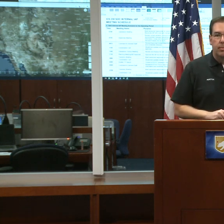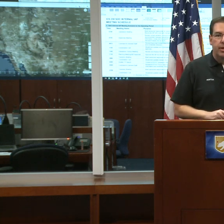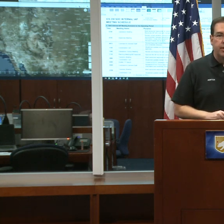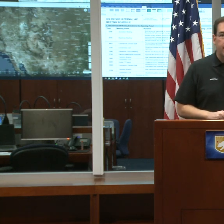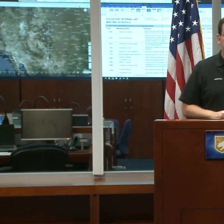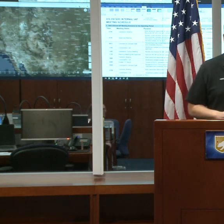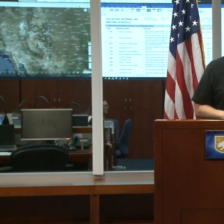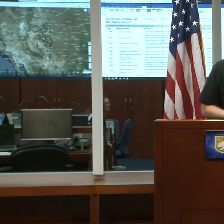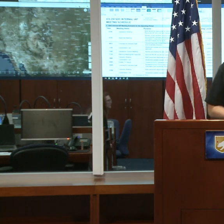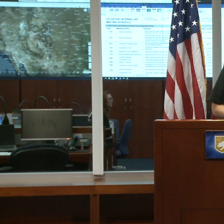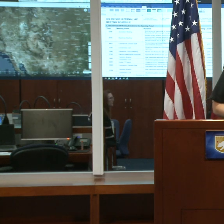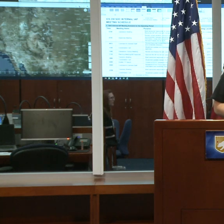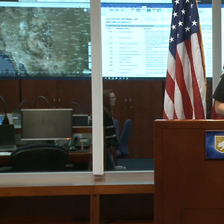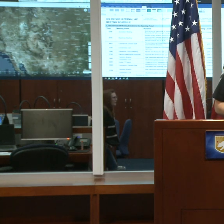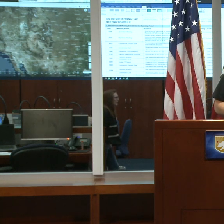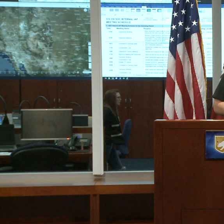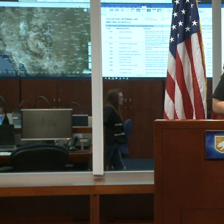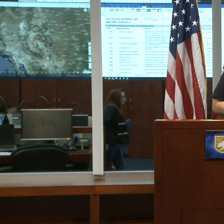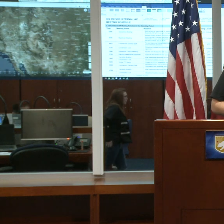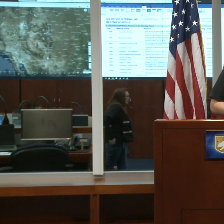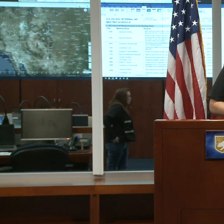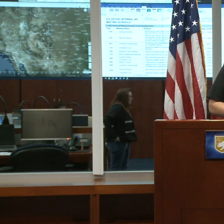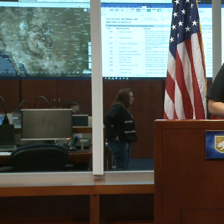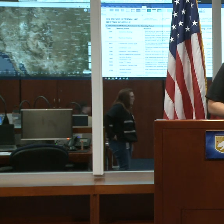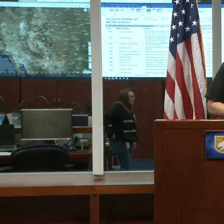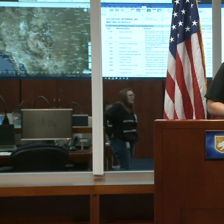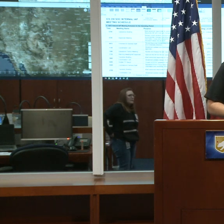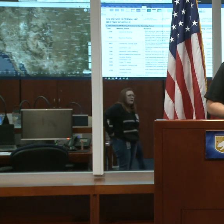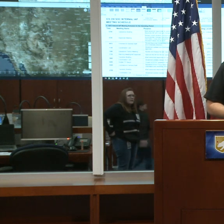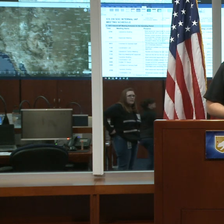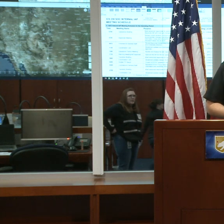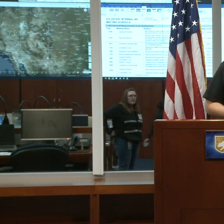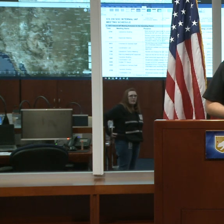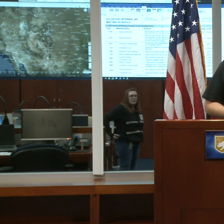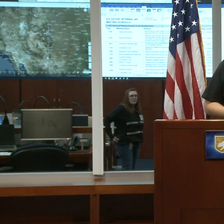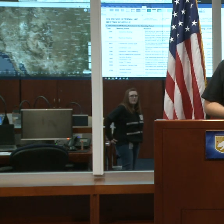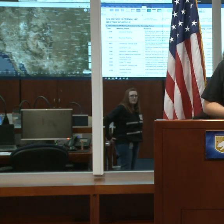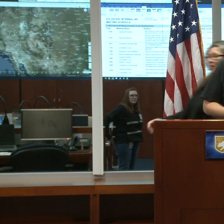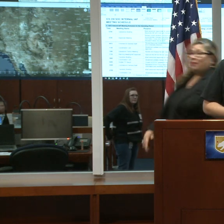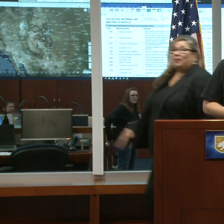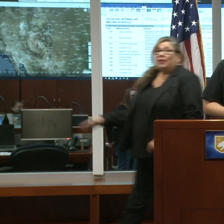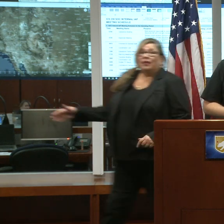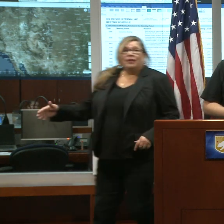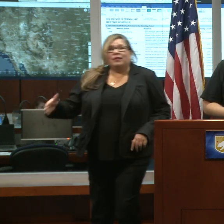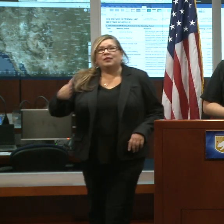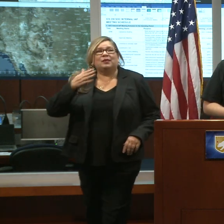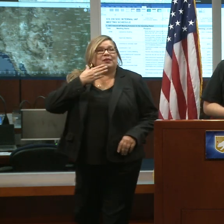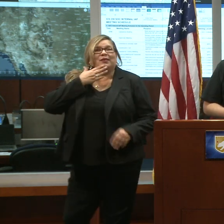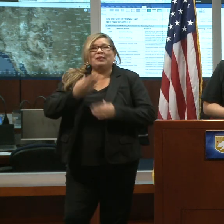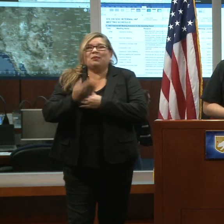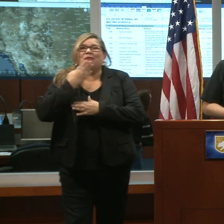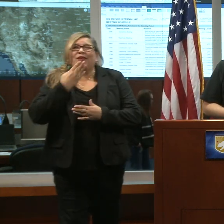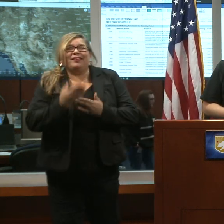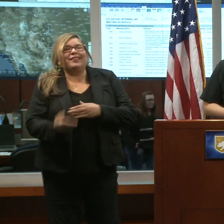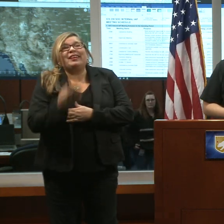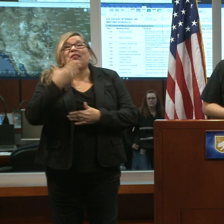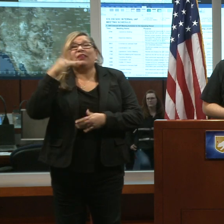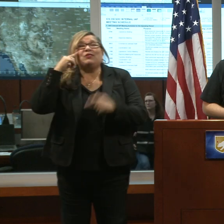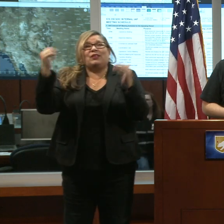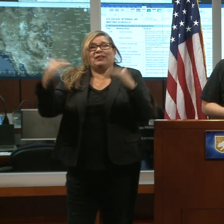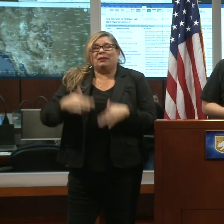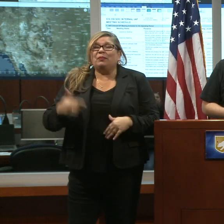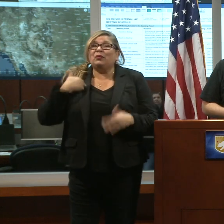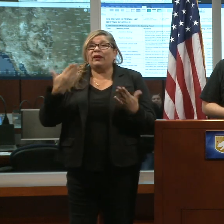Good morning, everybody. Thanks for joining us. We're here at the State Emergency Operations Center, which is just outside Sacramento,